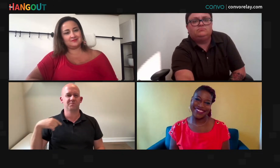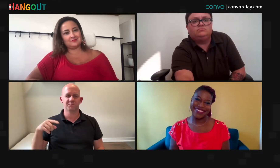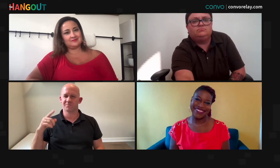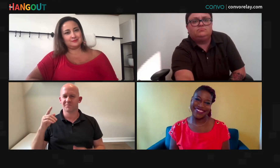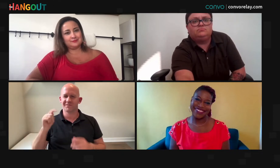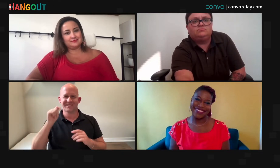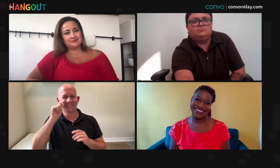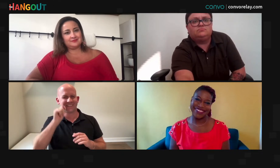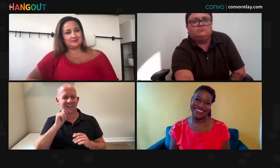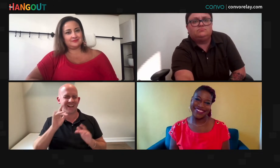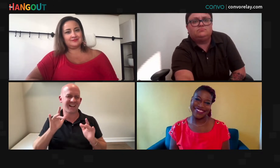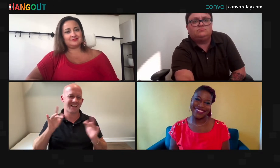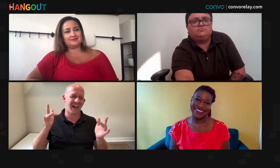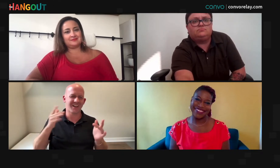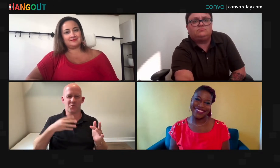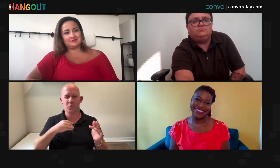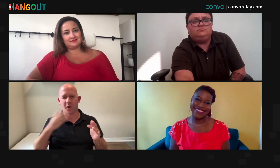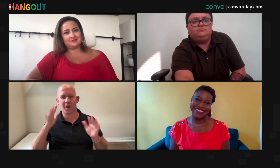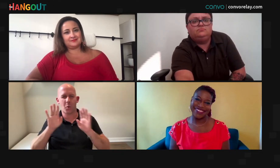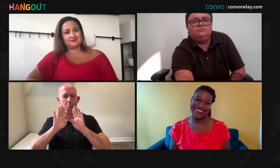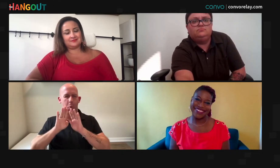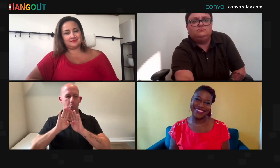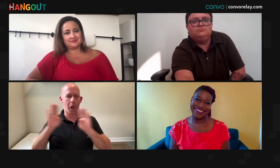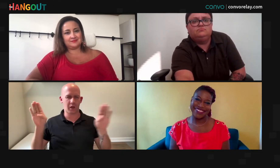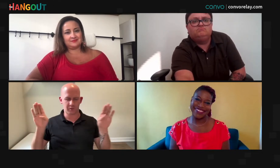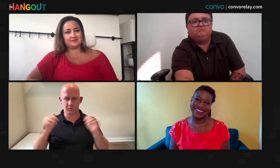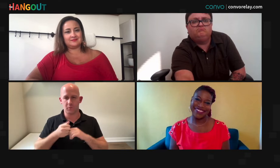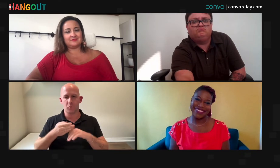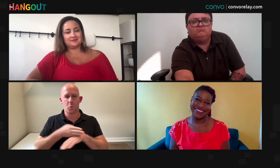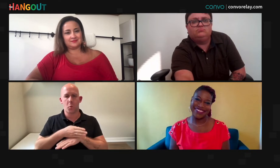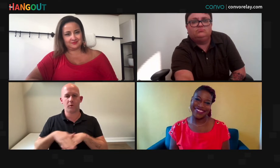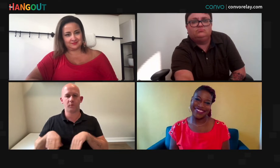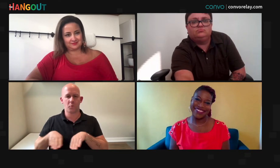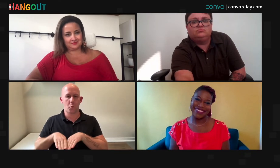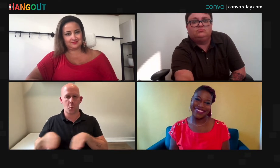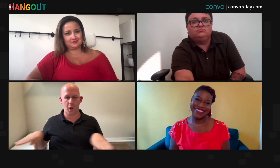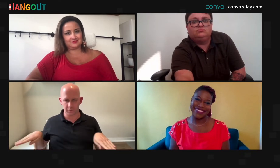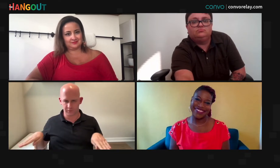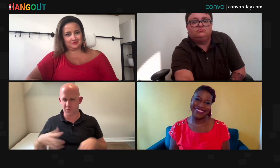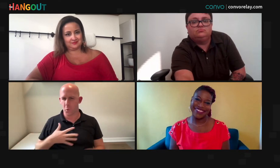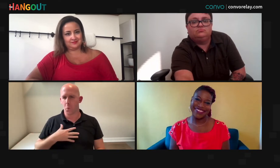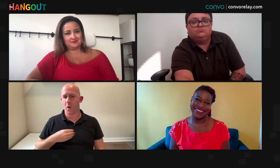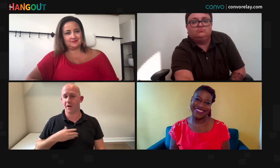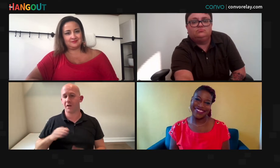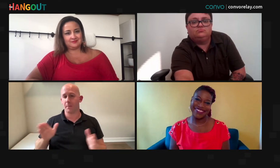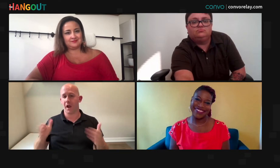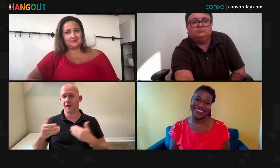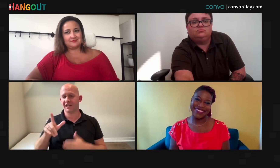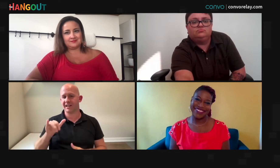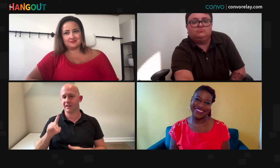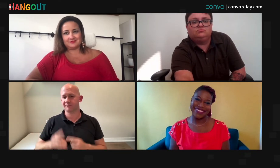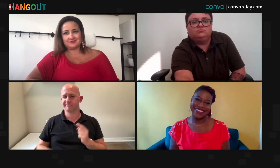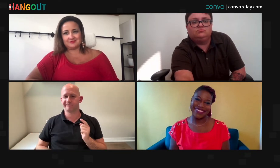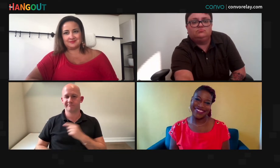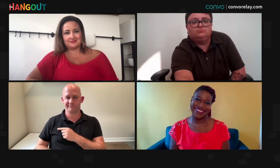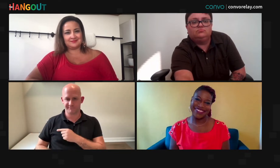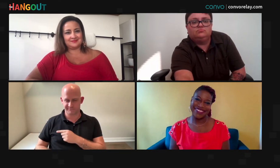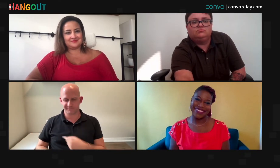My room here is of a tan light white wall with a wooden floor, and there is a